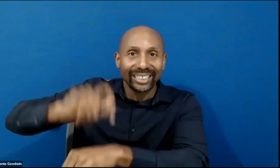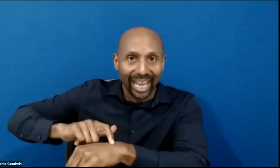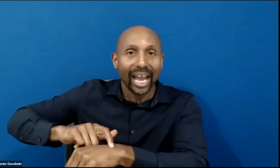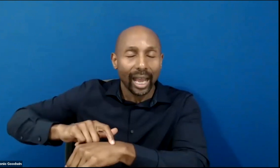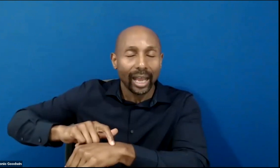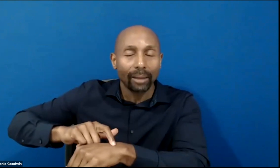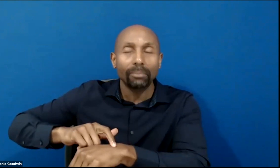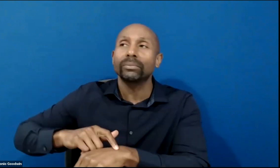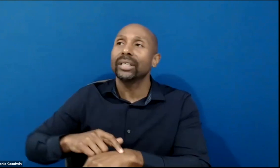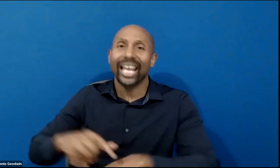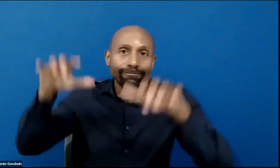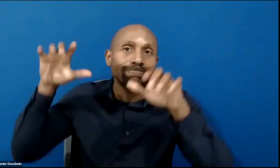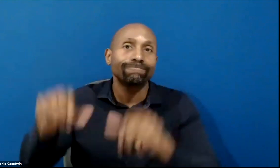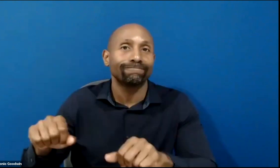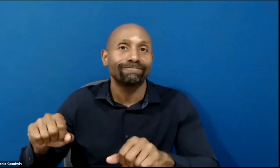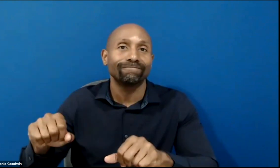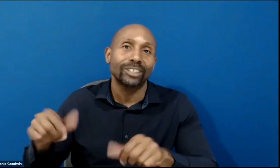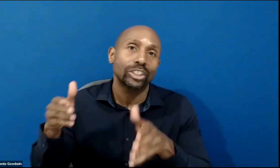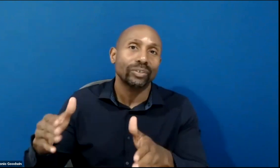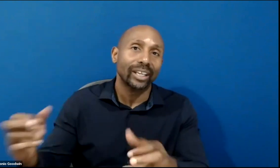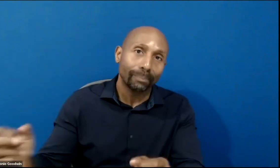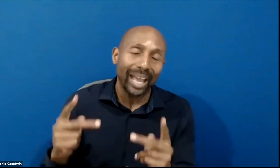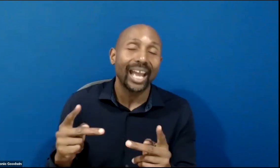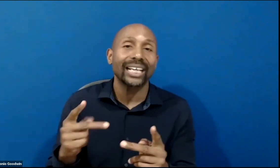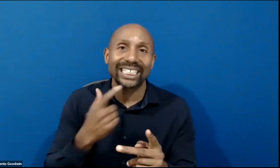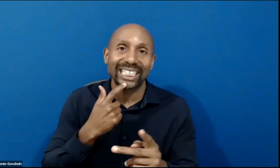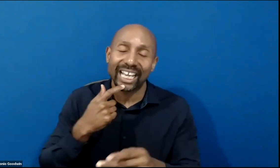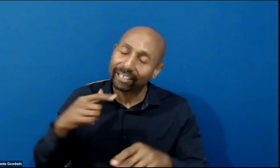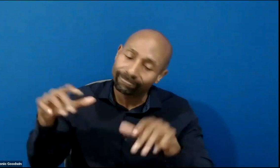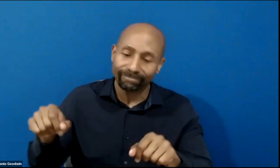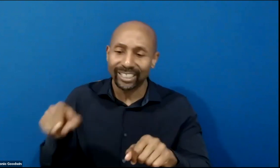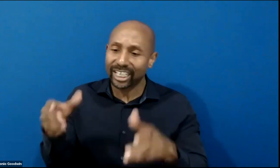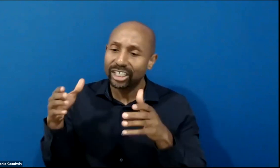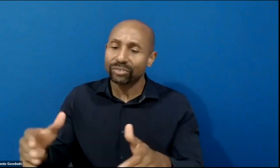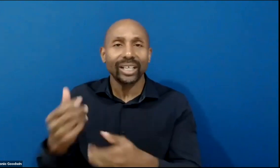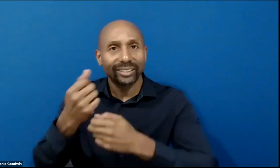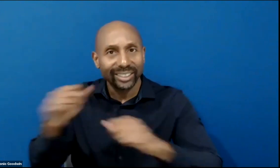as safe, as you know, as belonging to the community, as